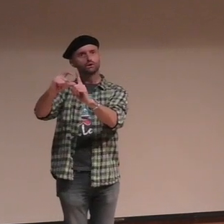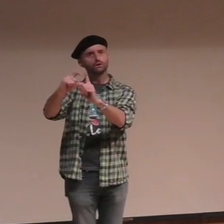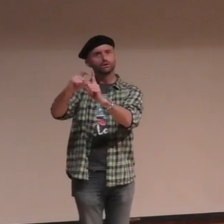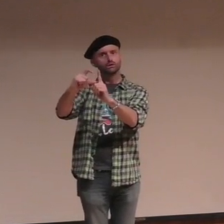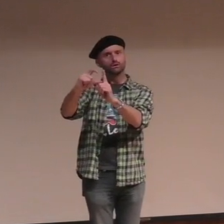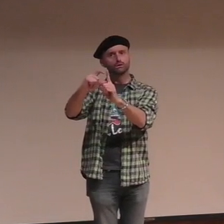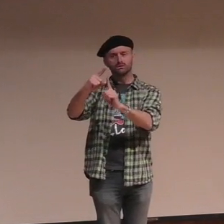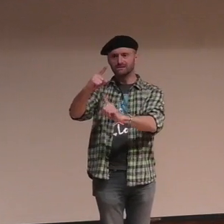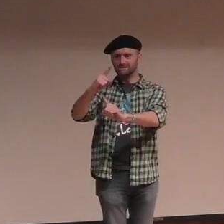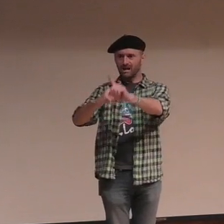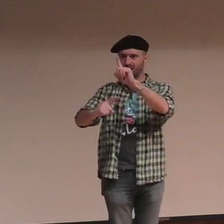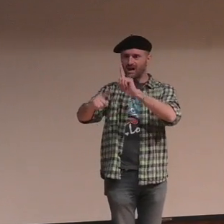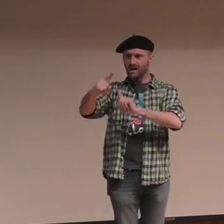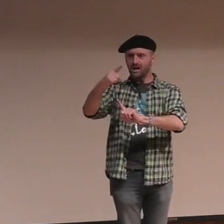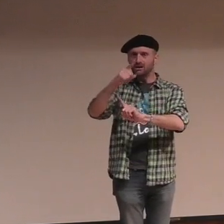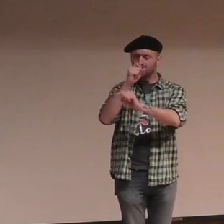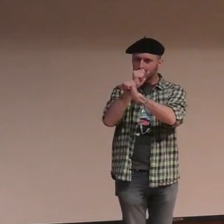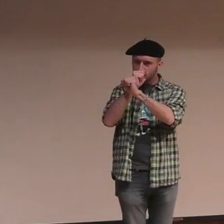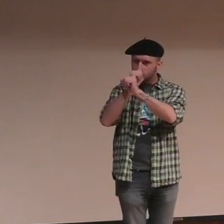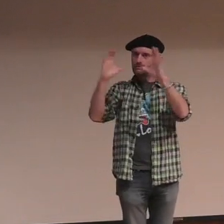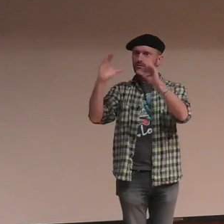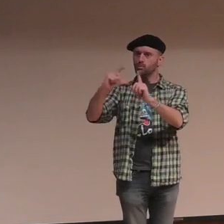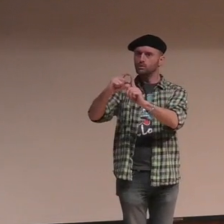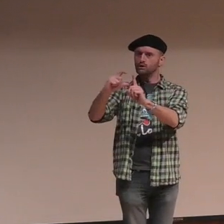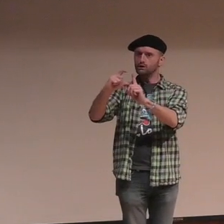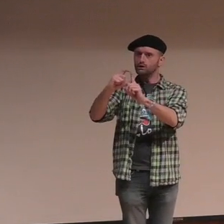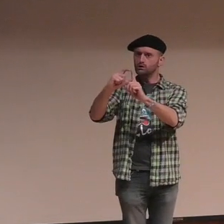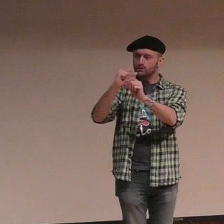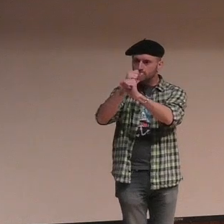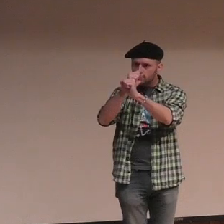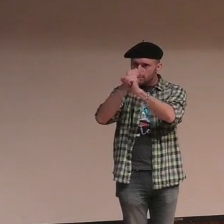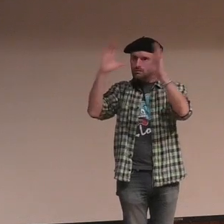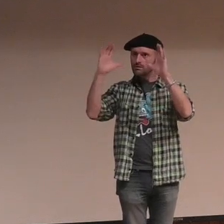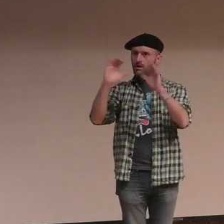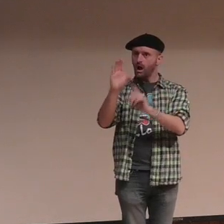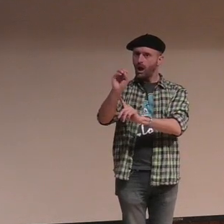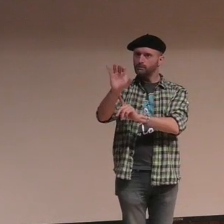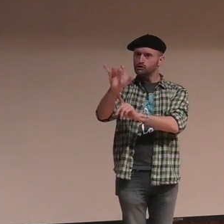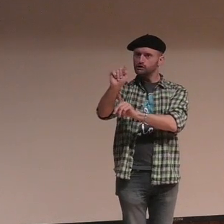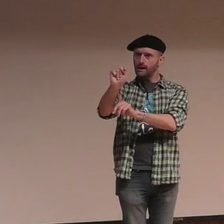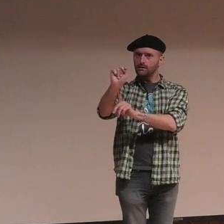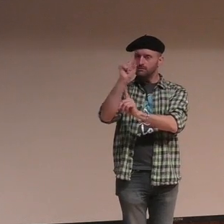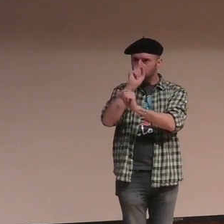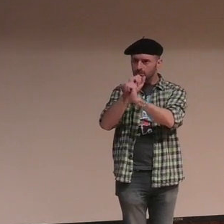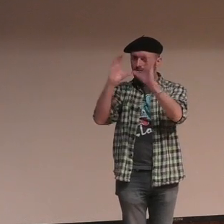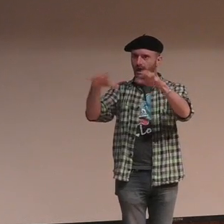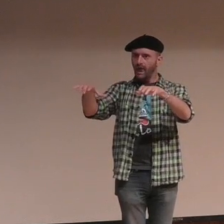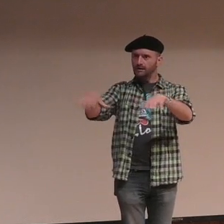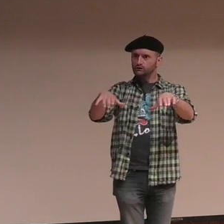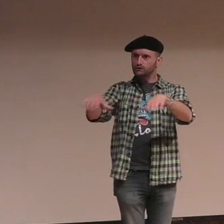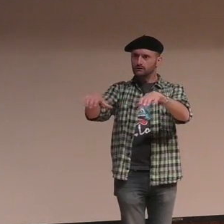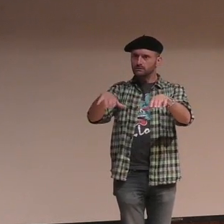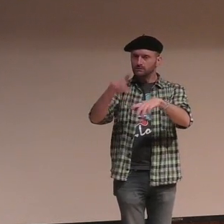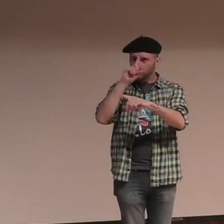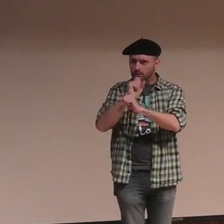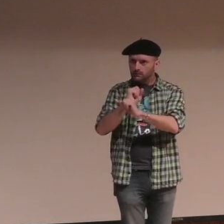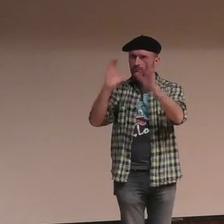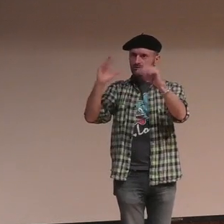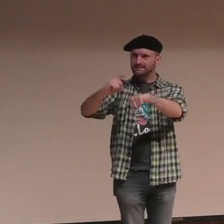When you're signing exact English, you're looking at each word. There's a sign for each word. You're seeing that object. You're seeing the